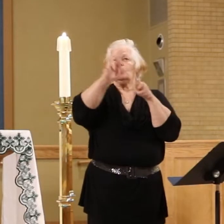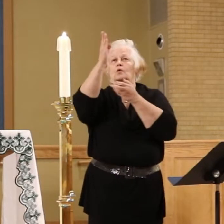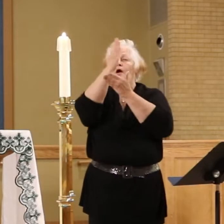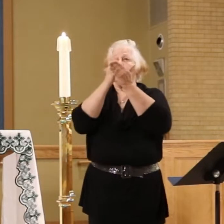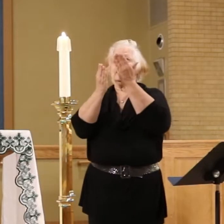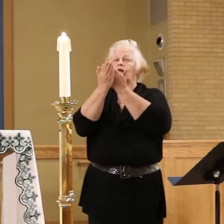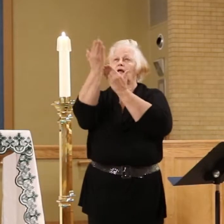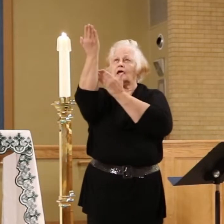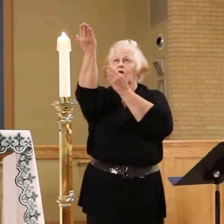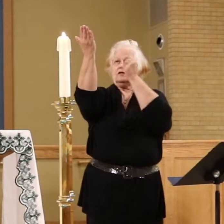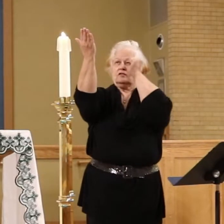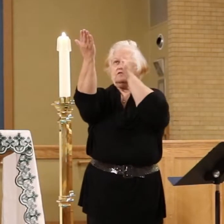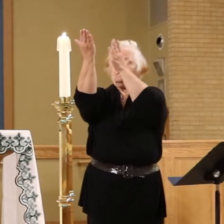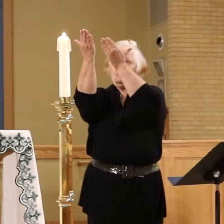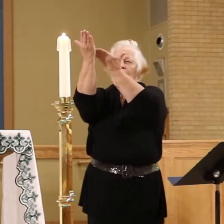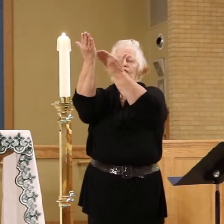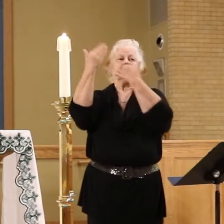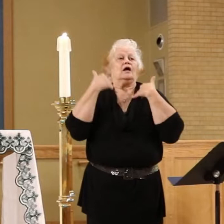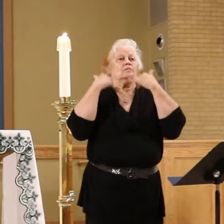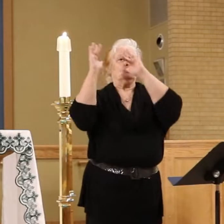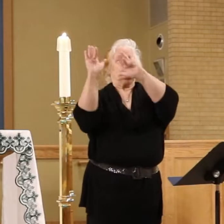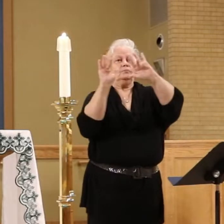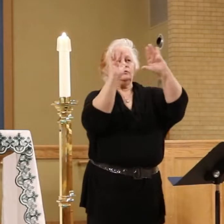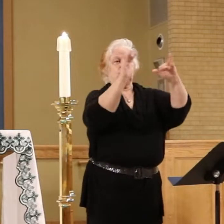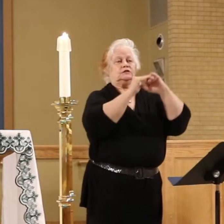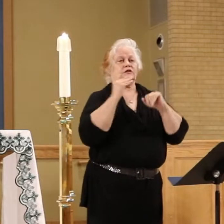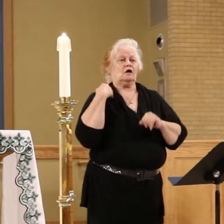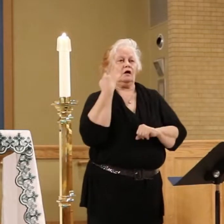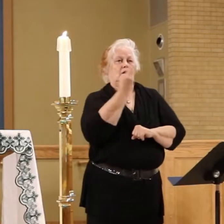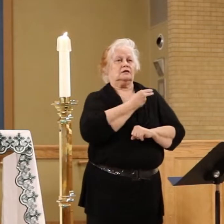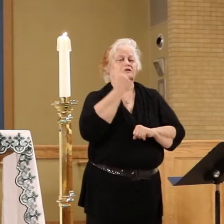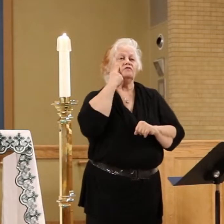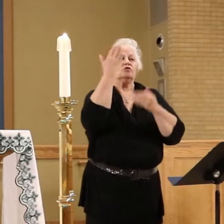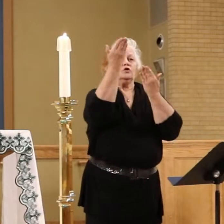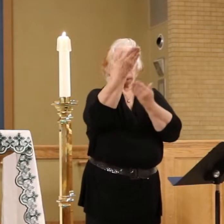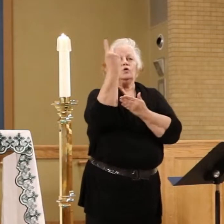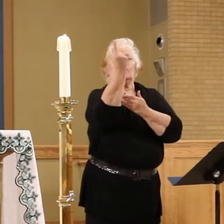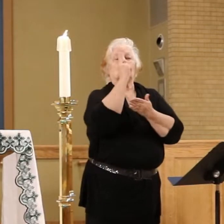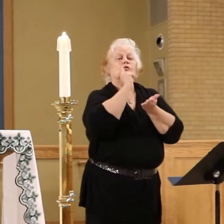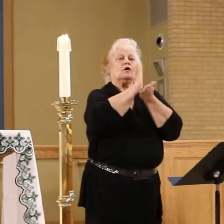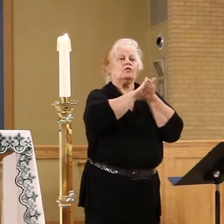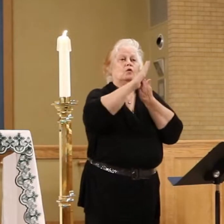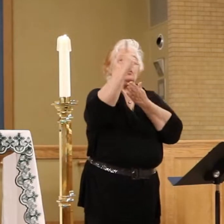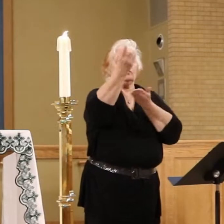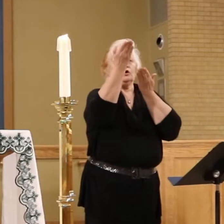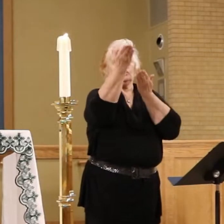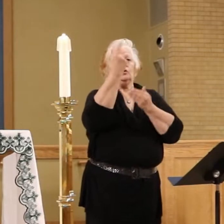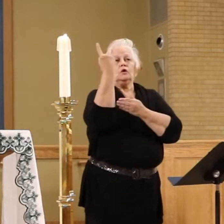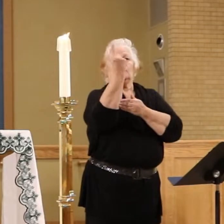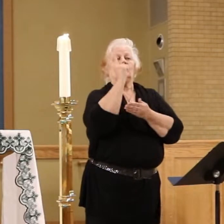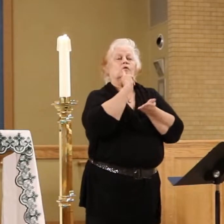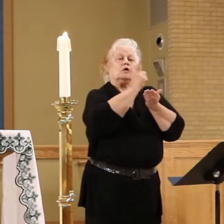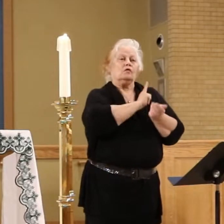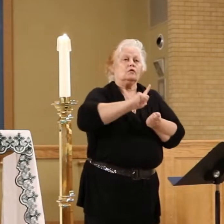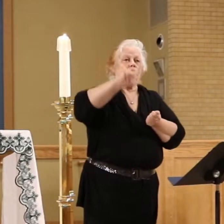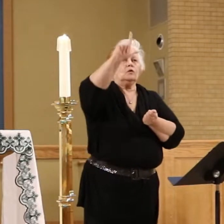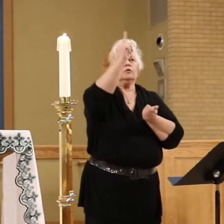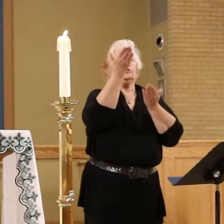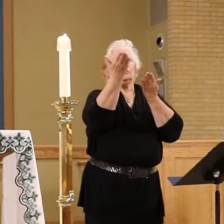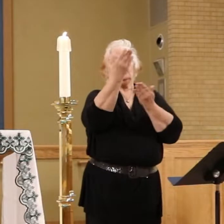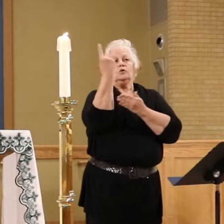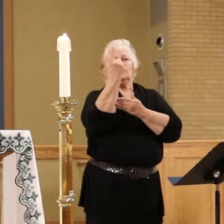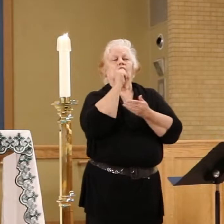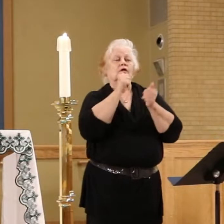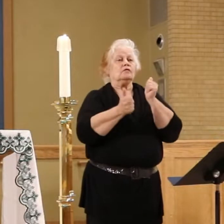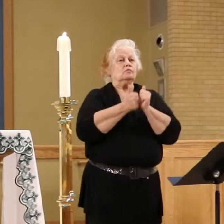of the Father, have mercy on us. For you alone are the Holy One, you alone are the Lord, you alone are